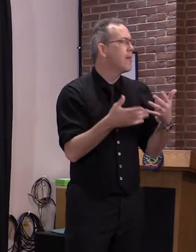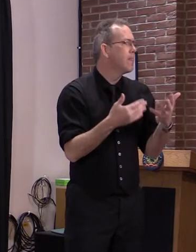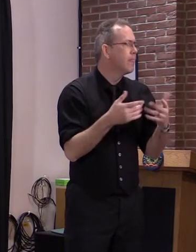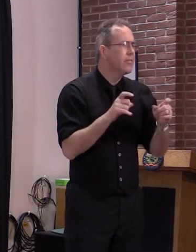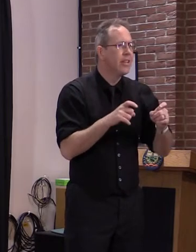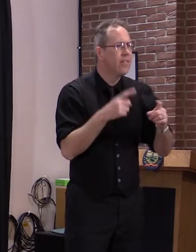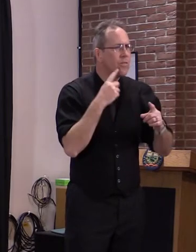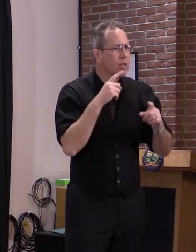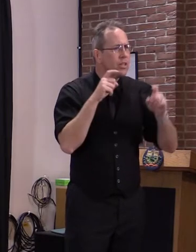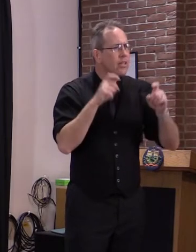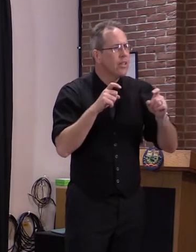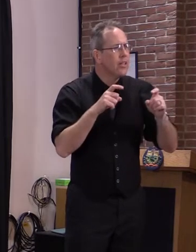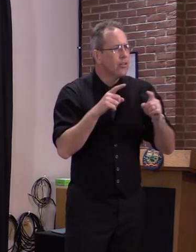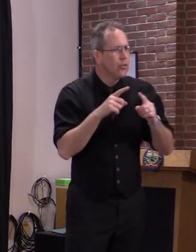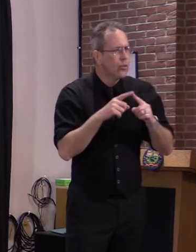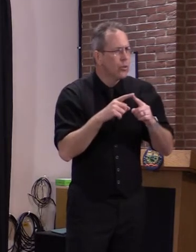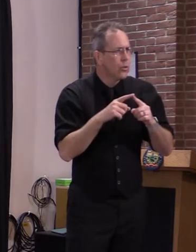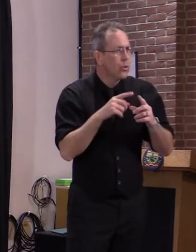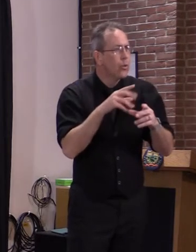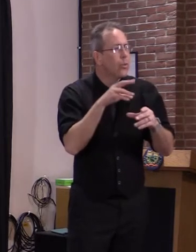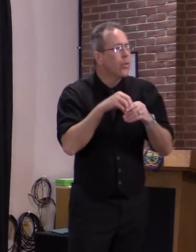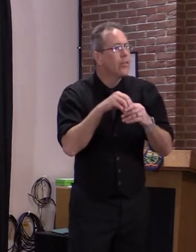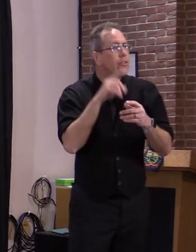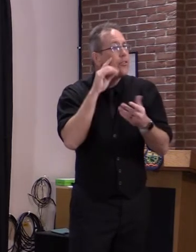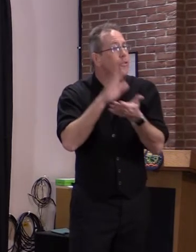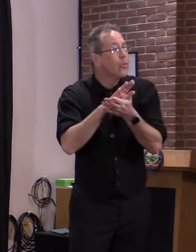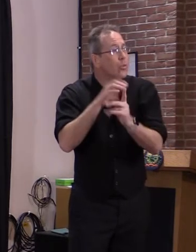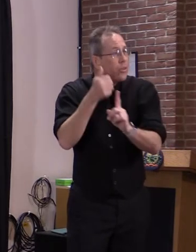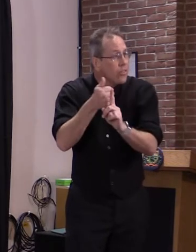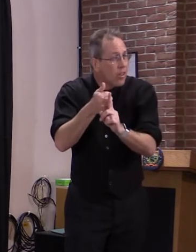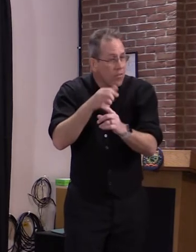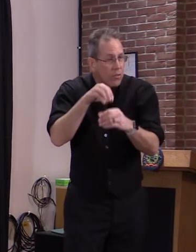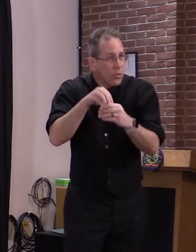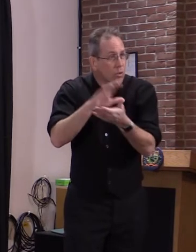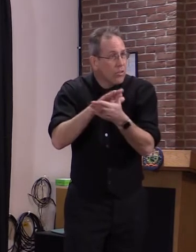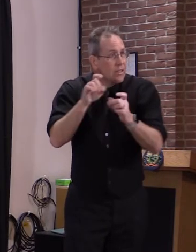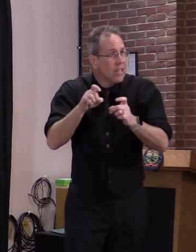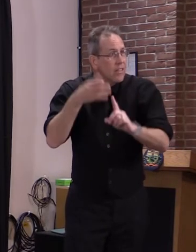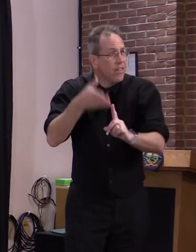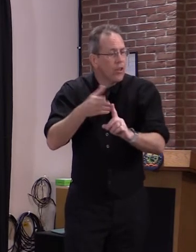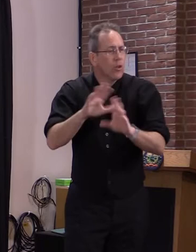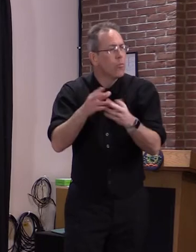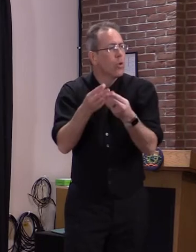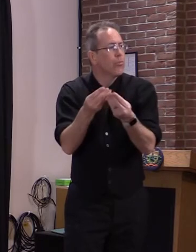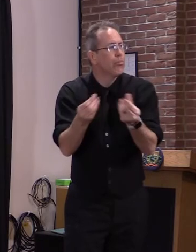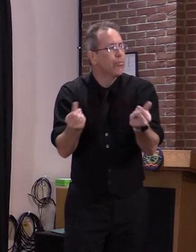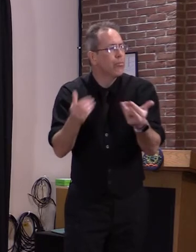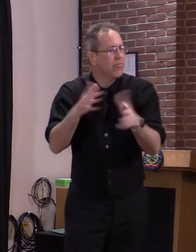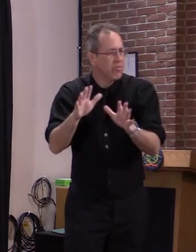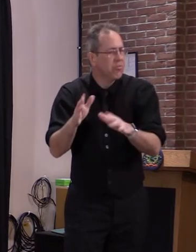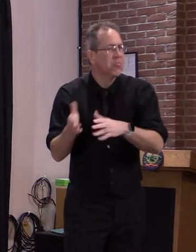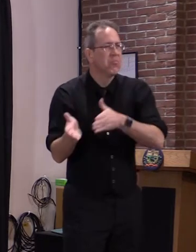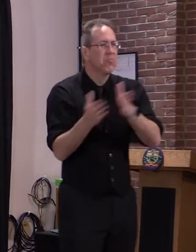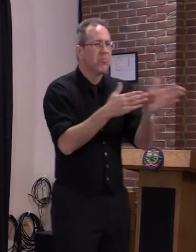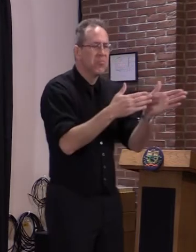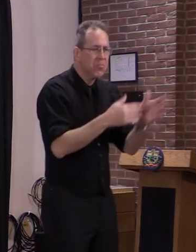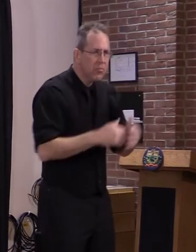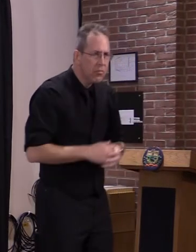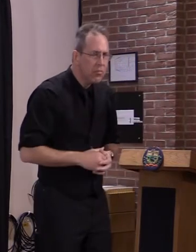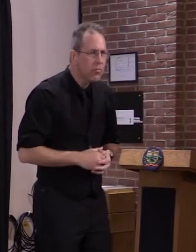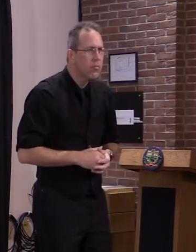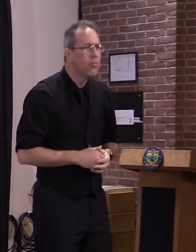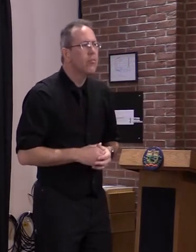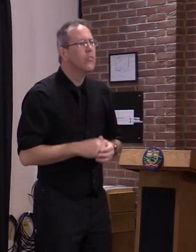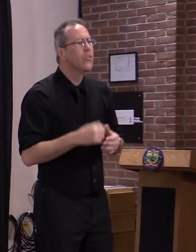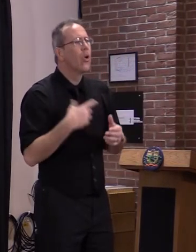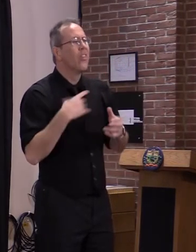statewide approach as opposed to a specific strategy for schools. So in the background, there'll be increased supply of antigen tests coming into